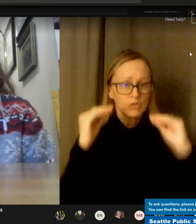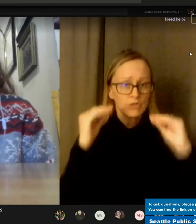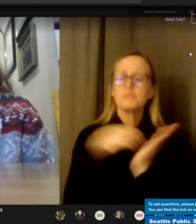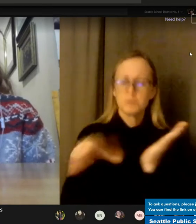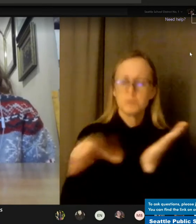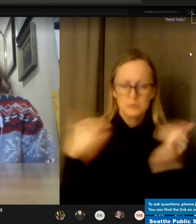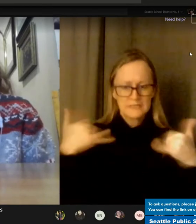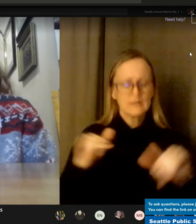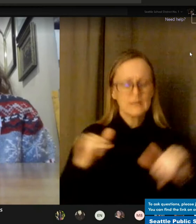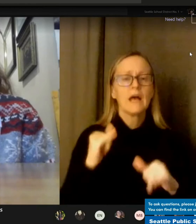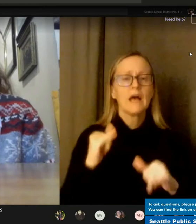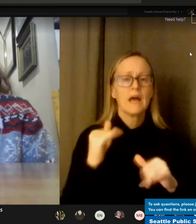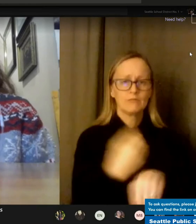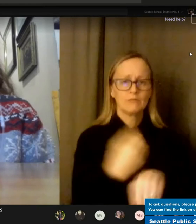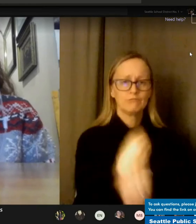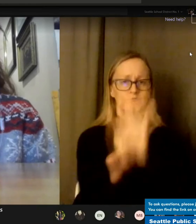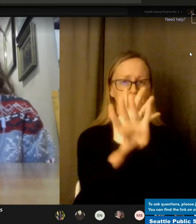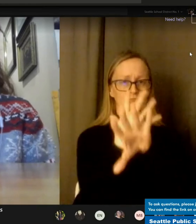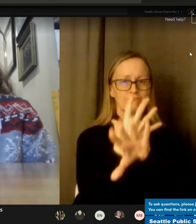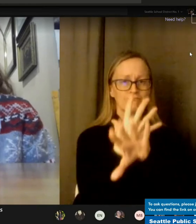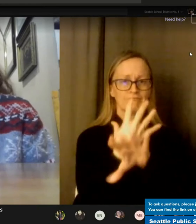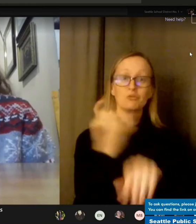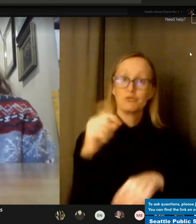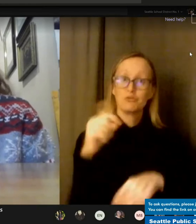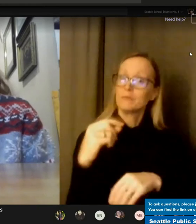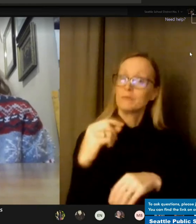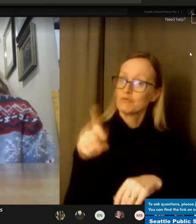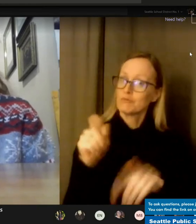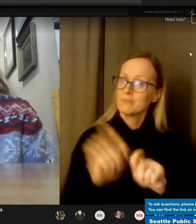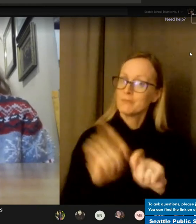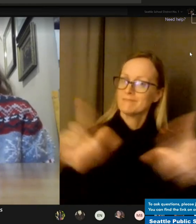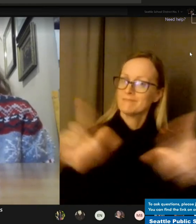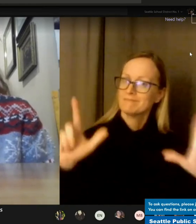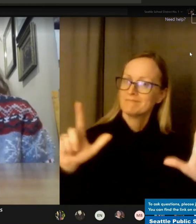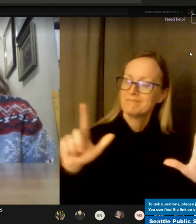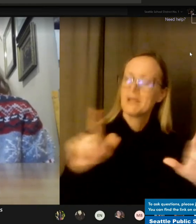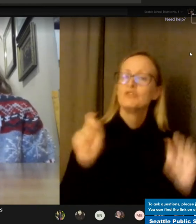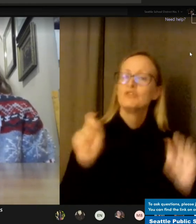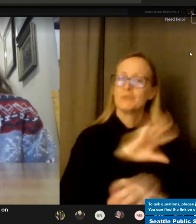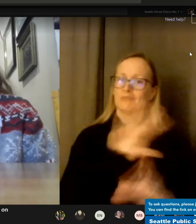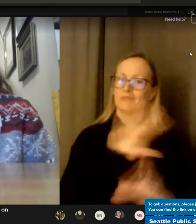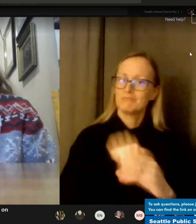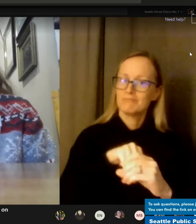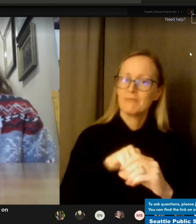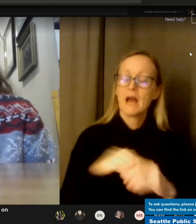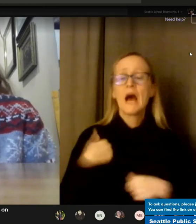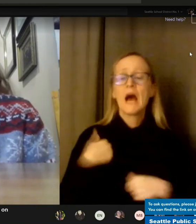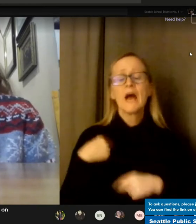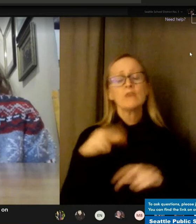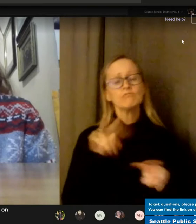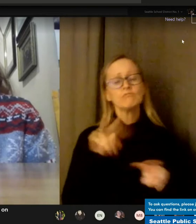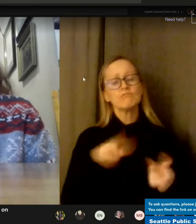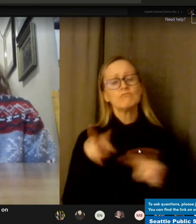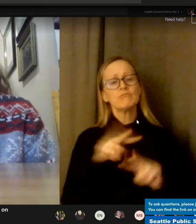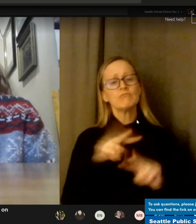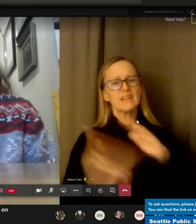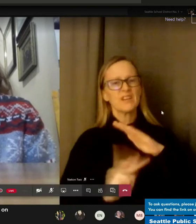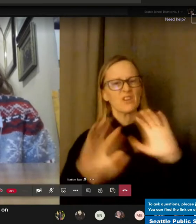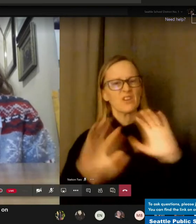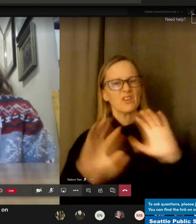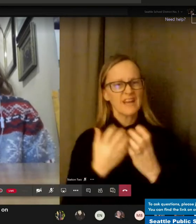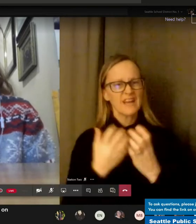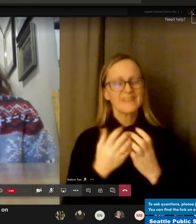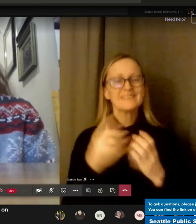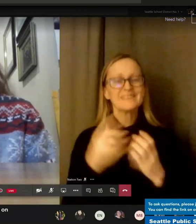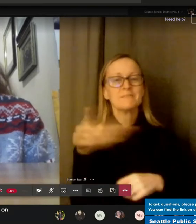and participating. For example, in a kindergarten class I observed, students were acting out a scene from a